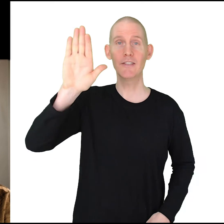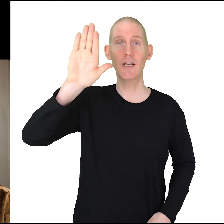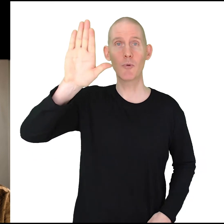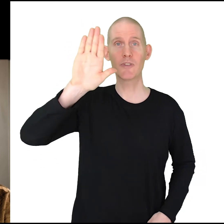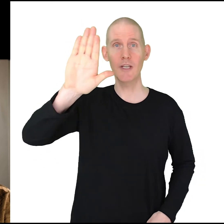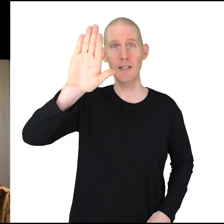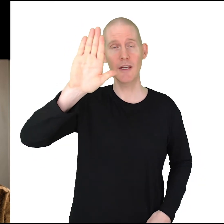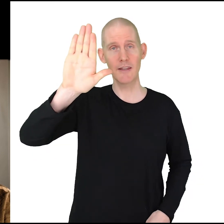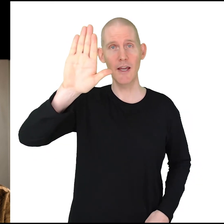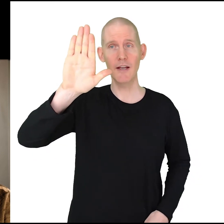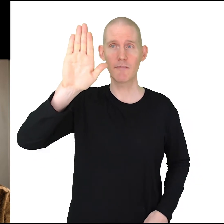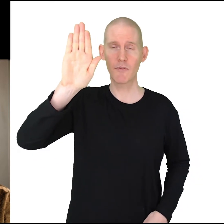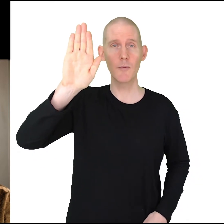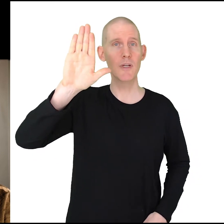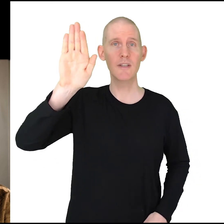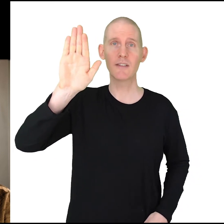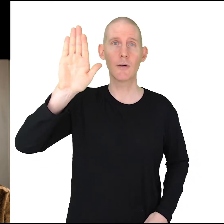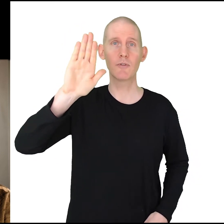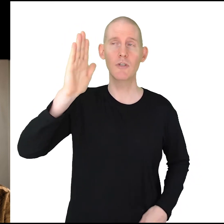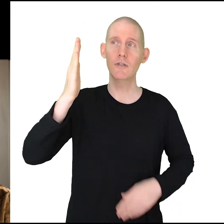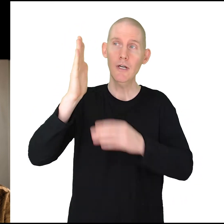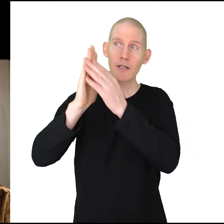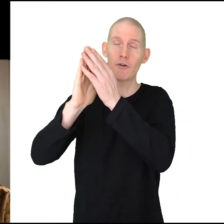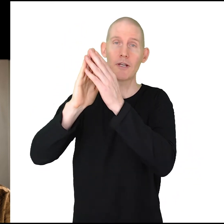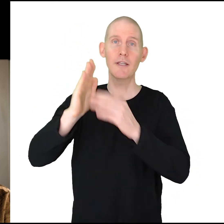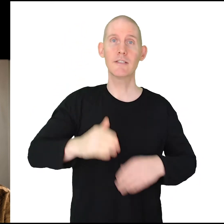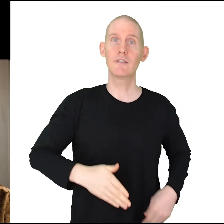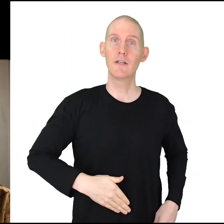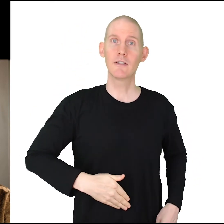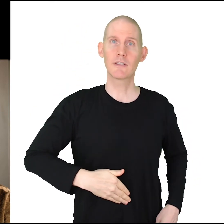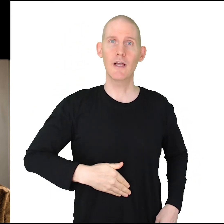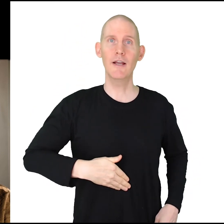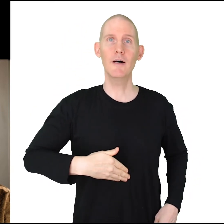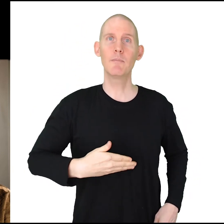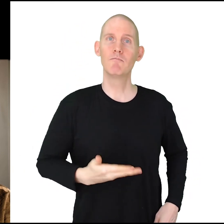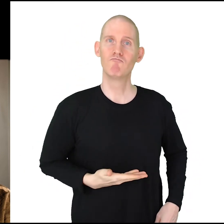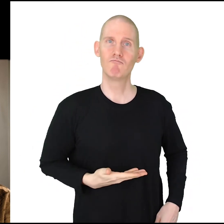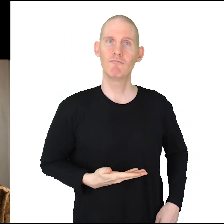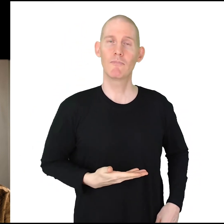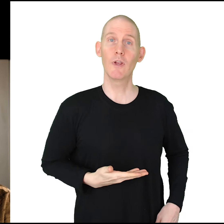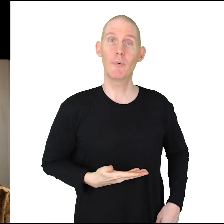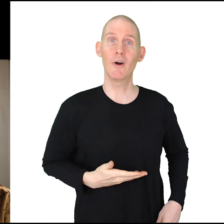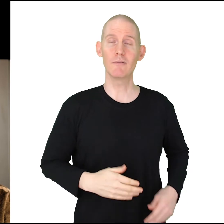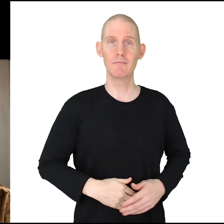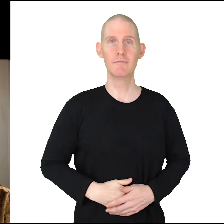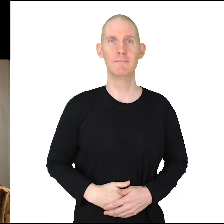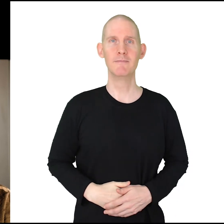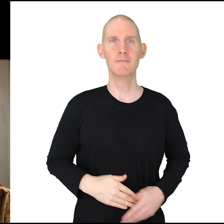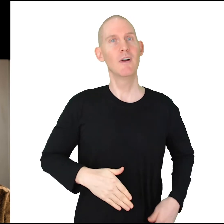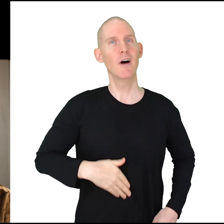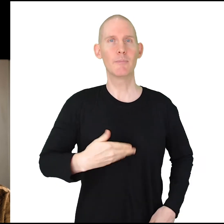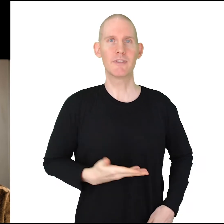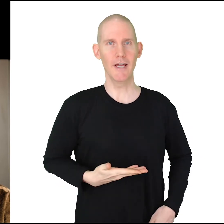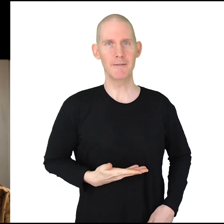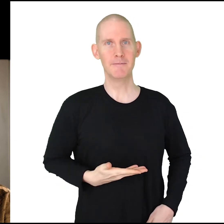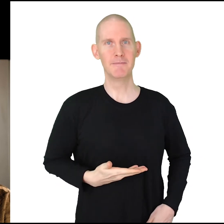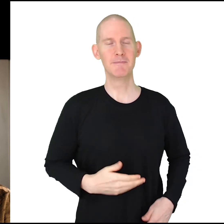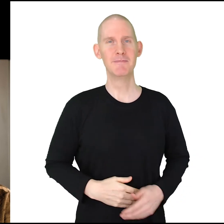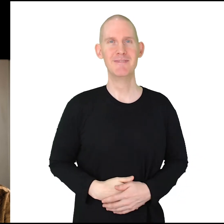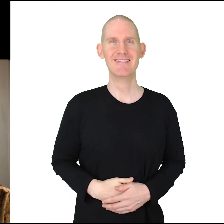once again like that. Thumb in, that's up to you. Go like this, slide up, flip it out. Upset. All